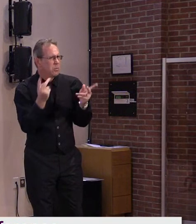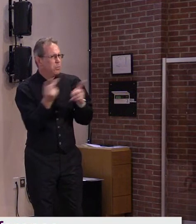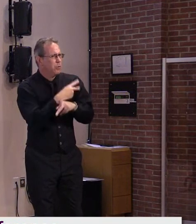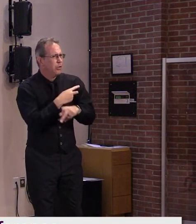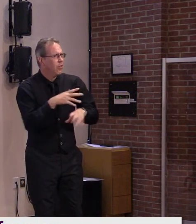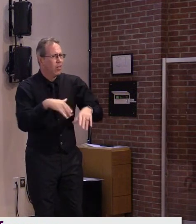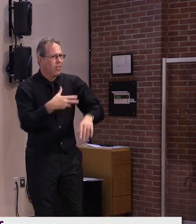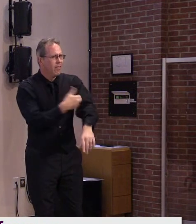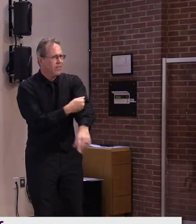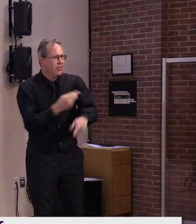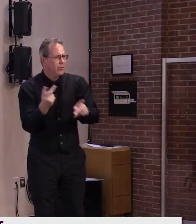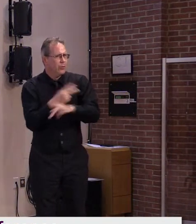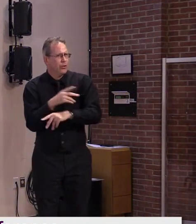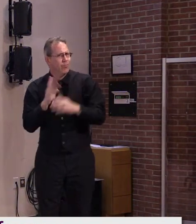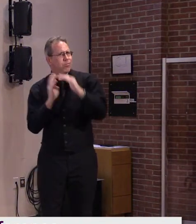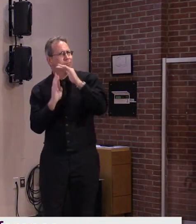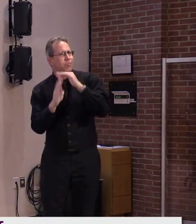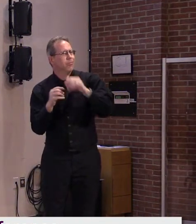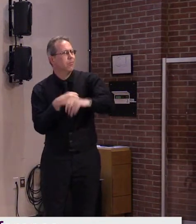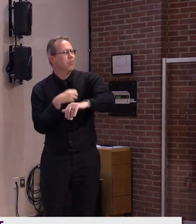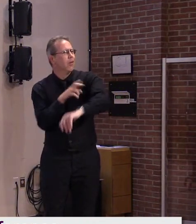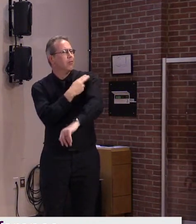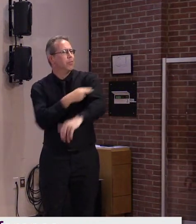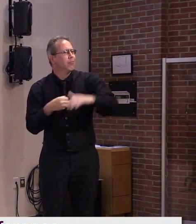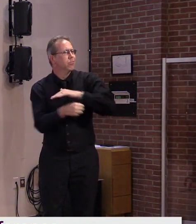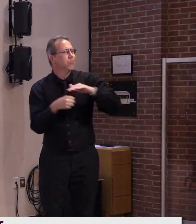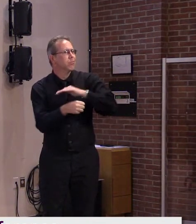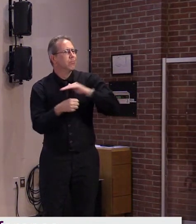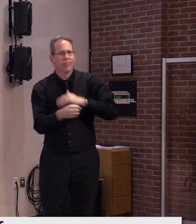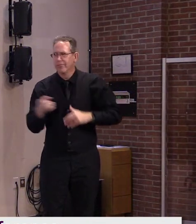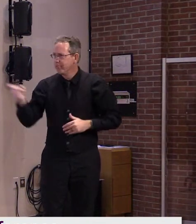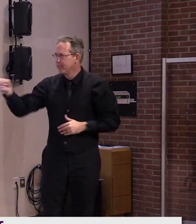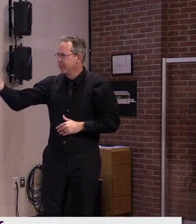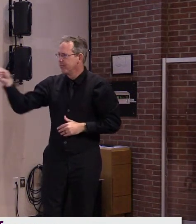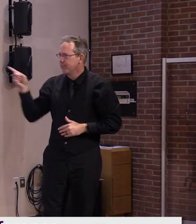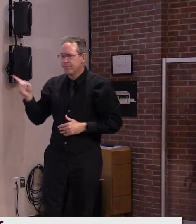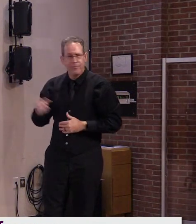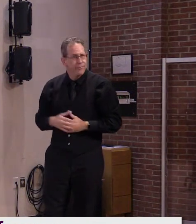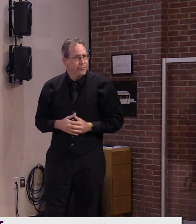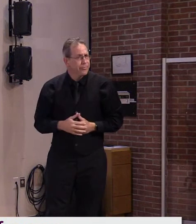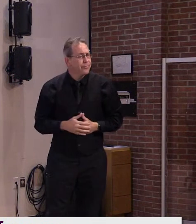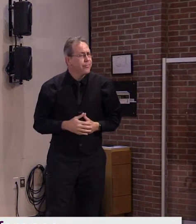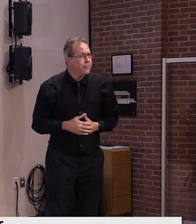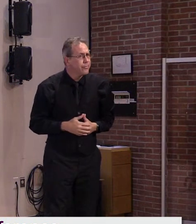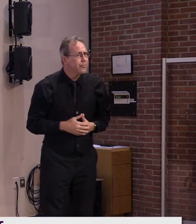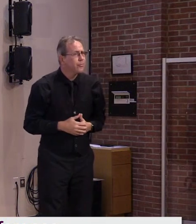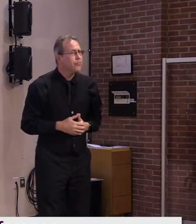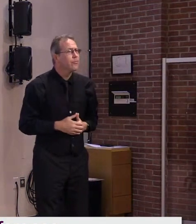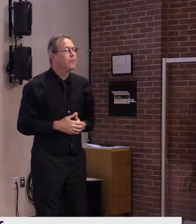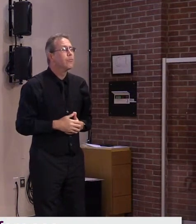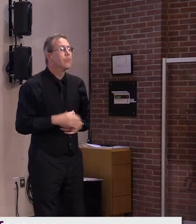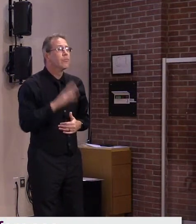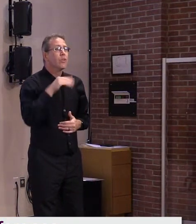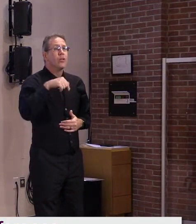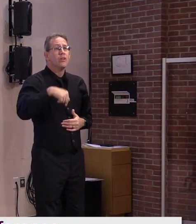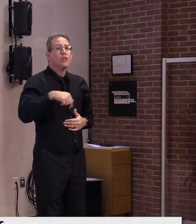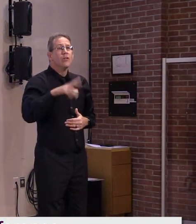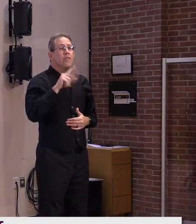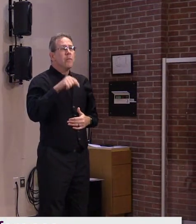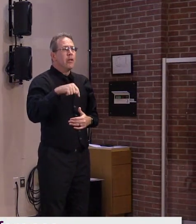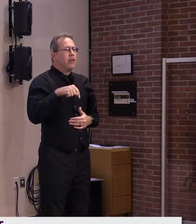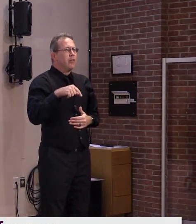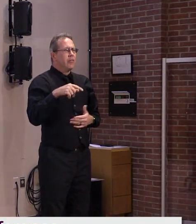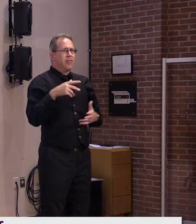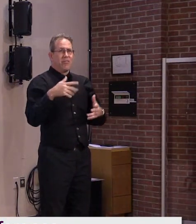admissions. And again, as the governor mentioned, our own data here in Vermont suggests that when there is a breakthrough case that results in a hospitalization,